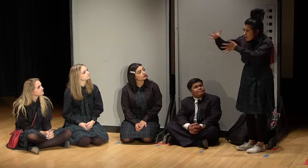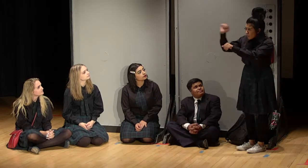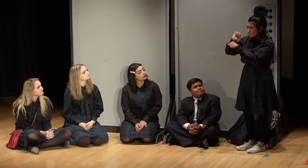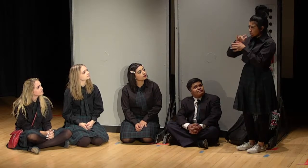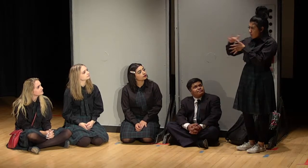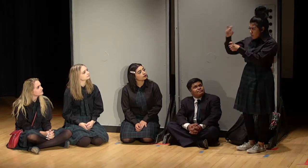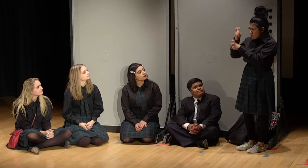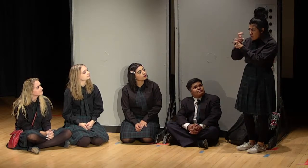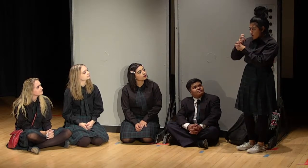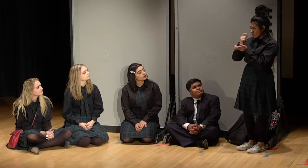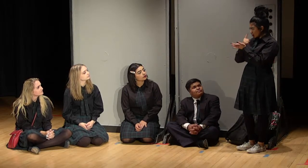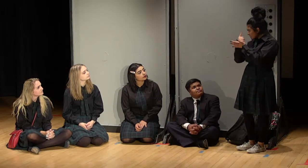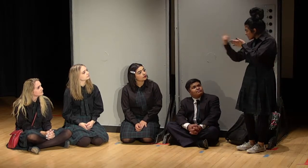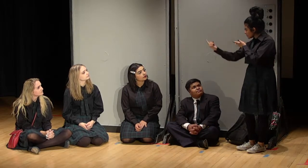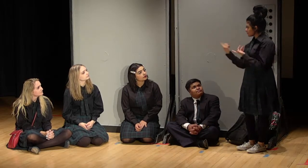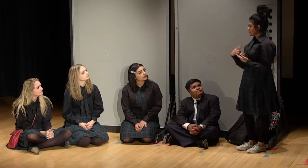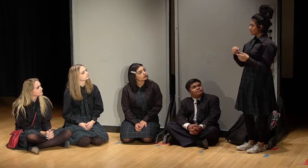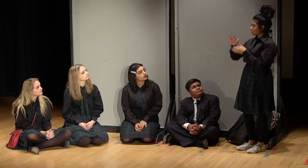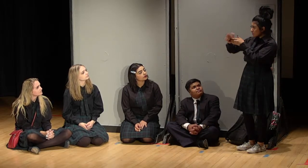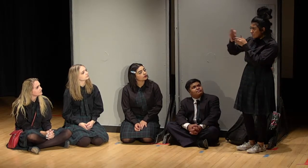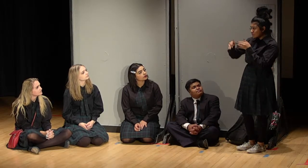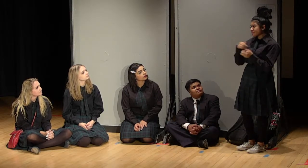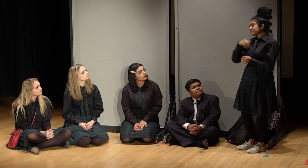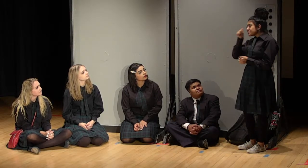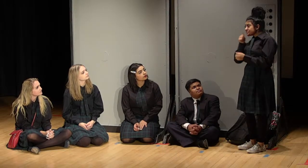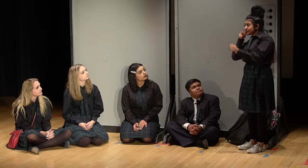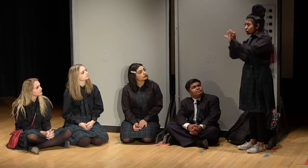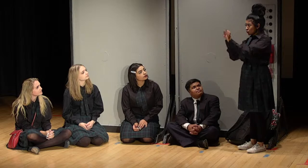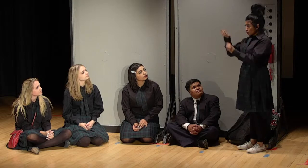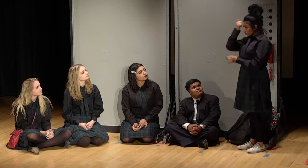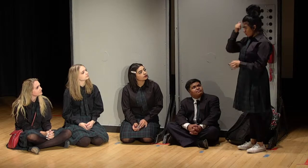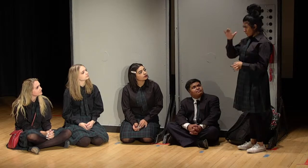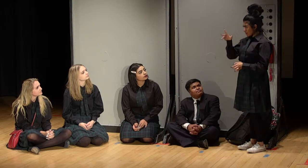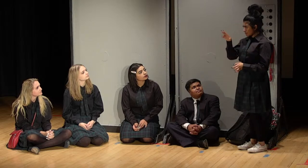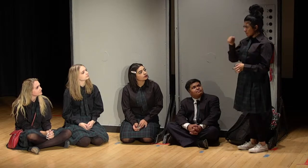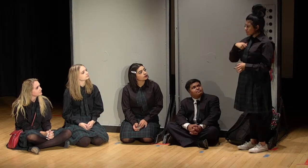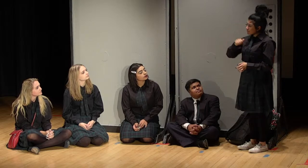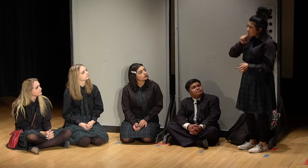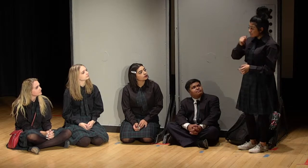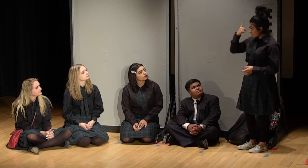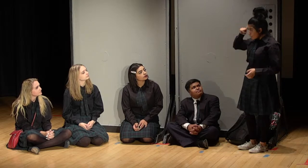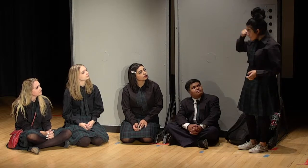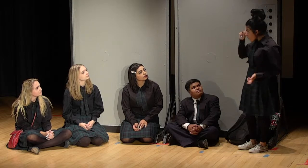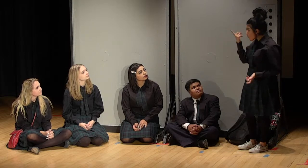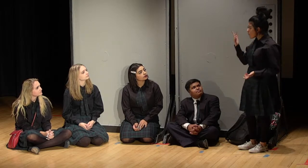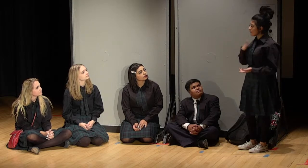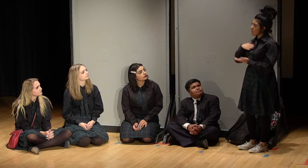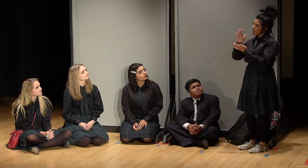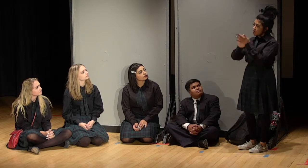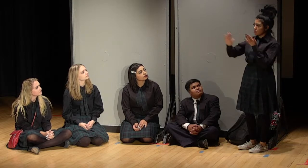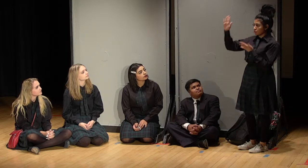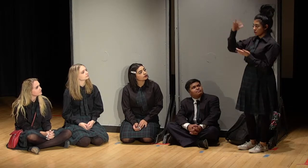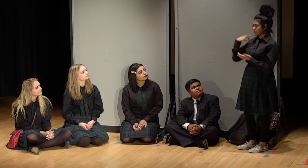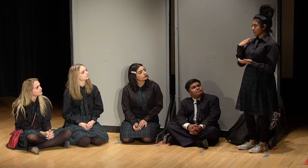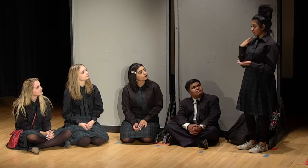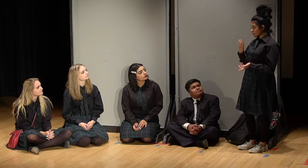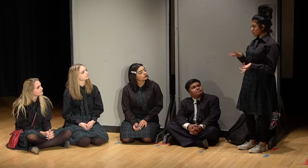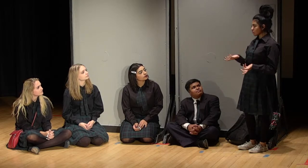Okay. I've done everything in my power to be the best student I can. I study every night. I volunteer every weekend. I even joined a